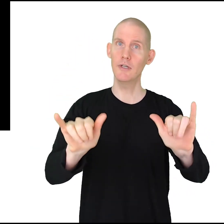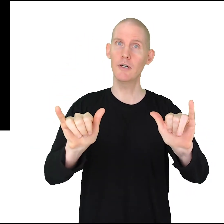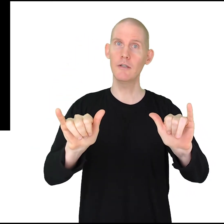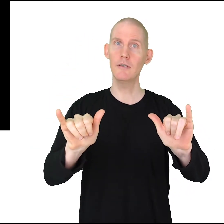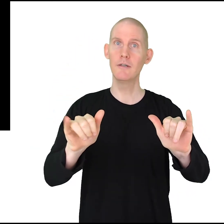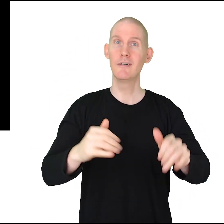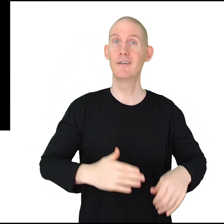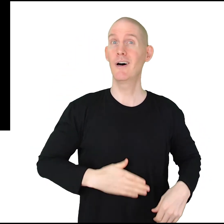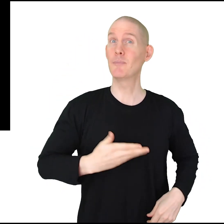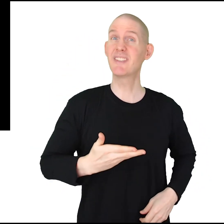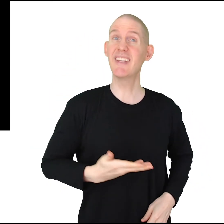still upset?